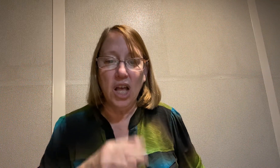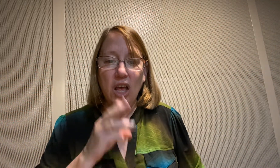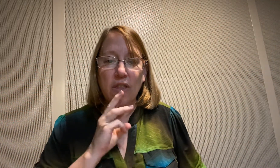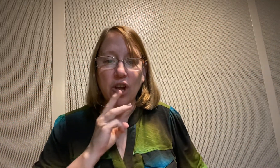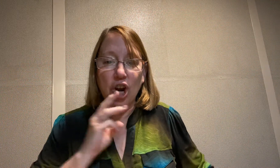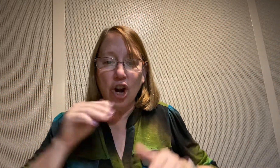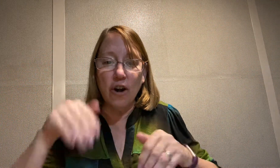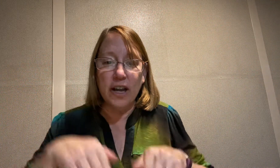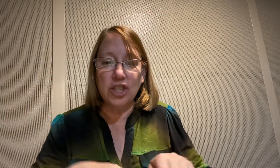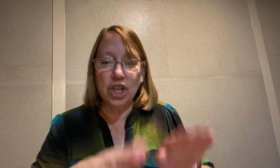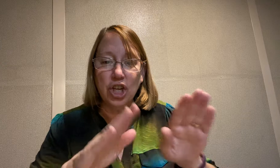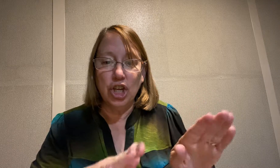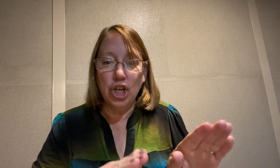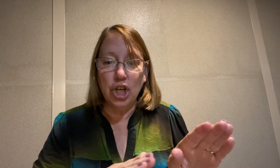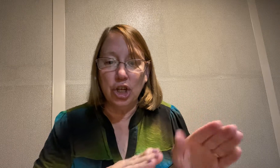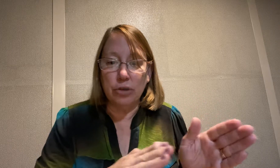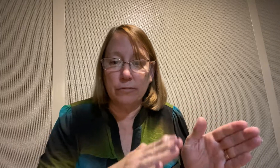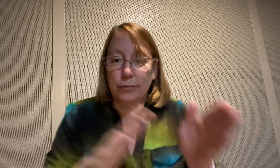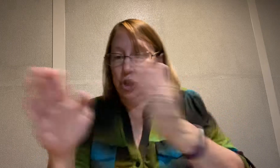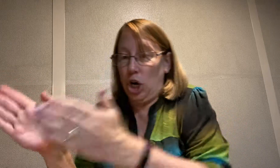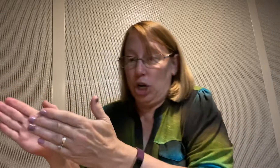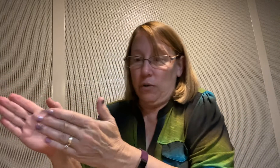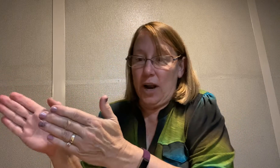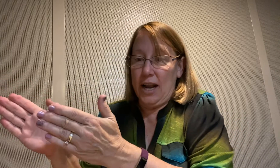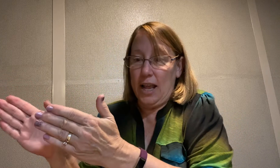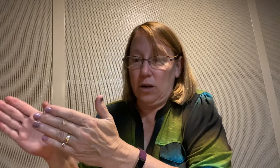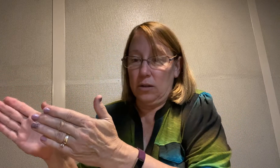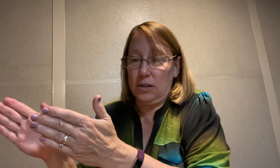The current turned at right angles,